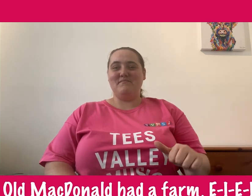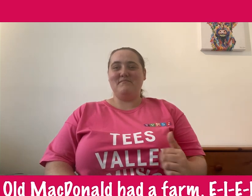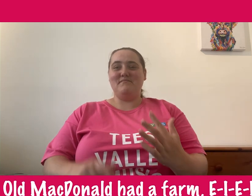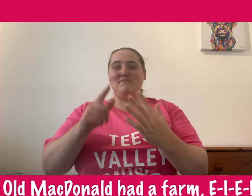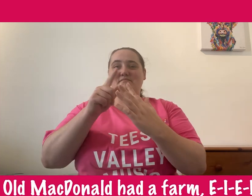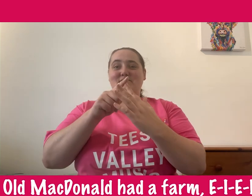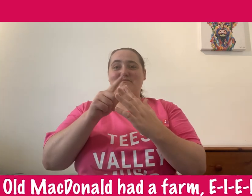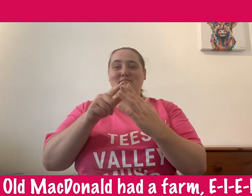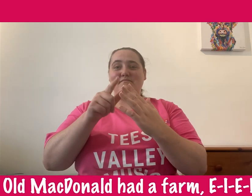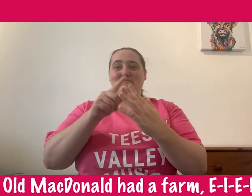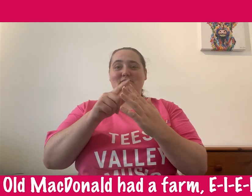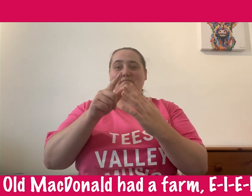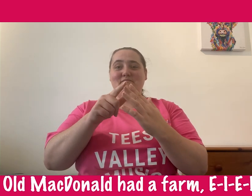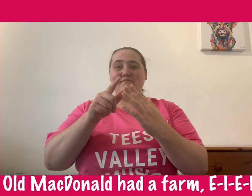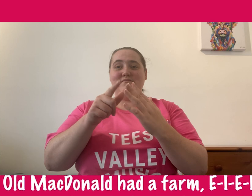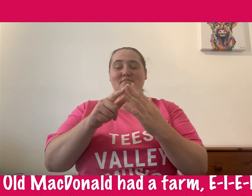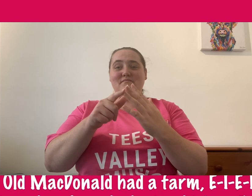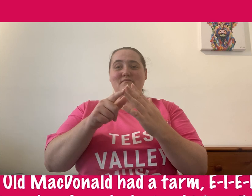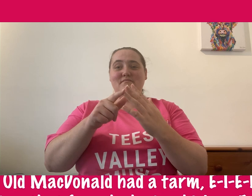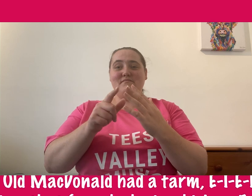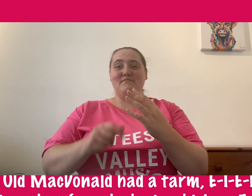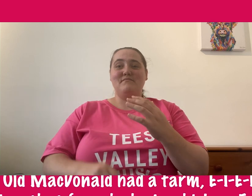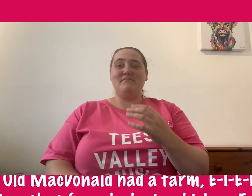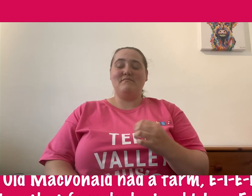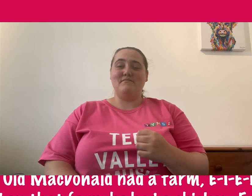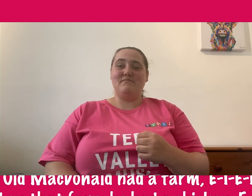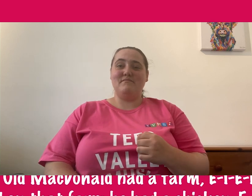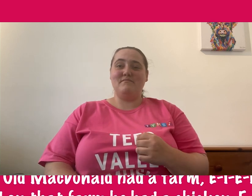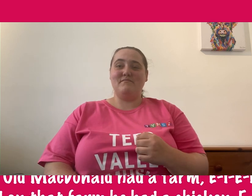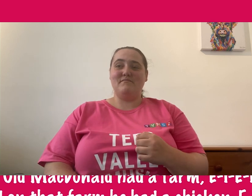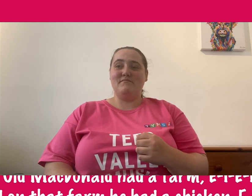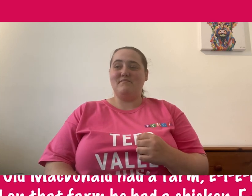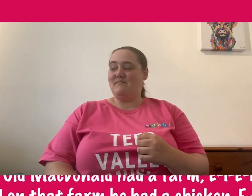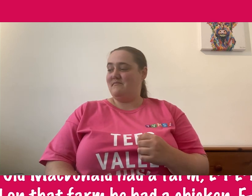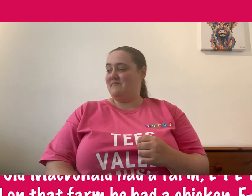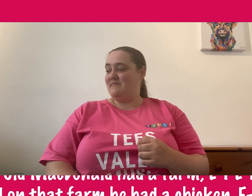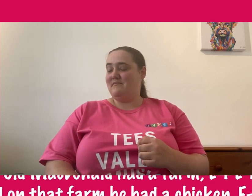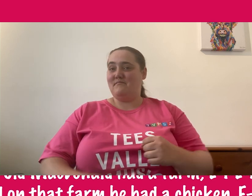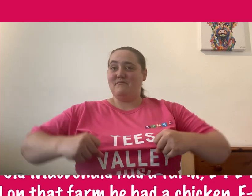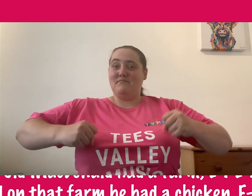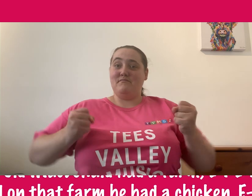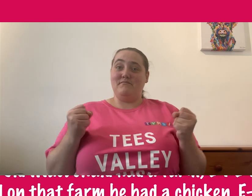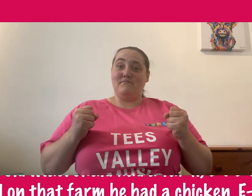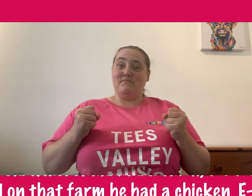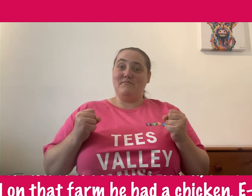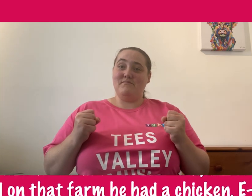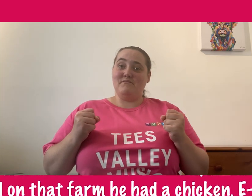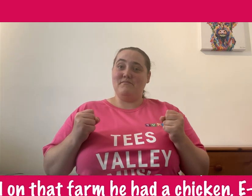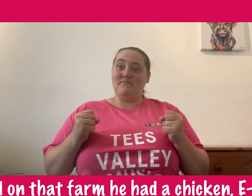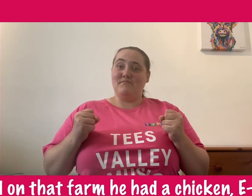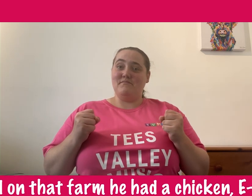farm, E-I-E-I-O. And on that farm he had a chicken,